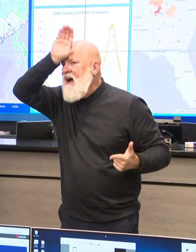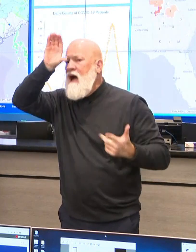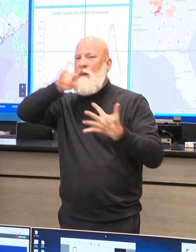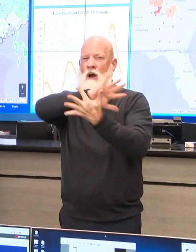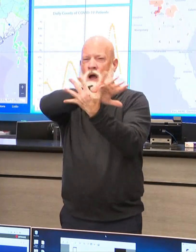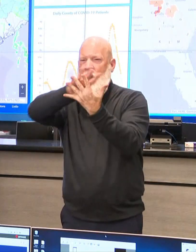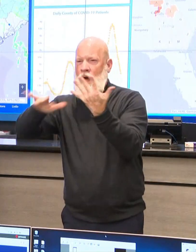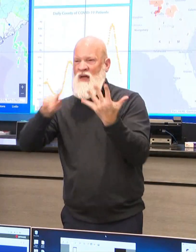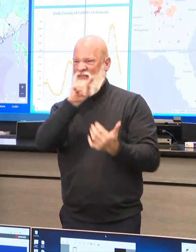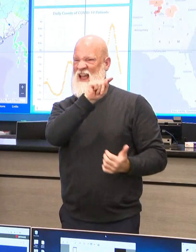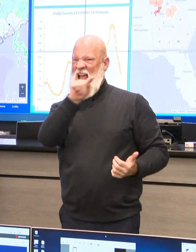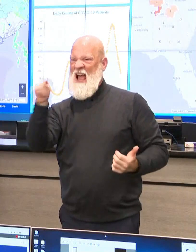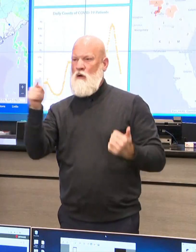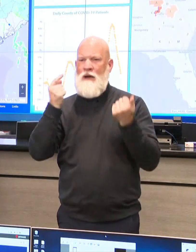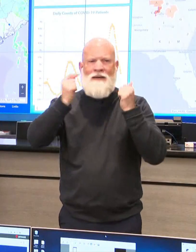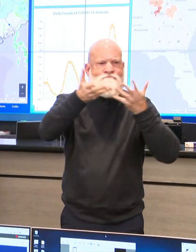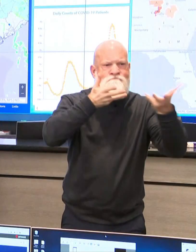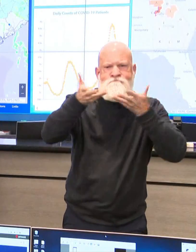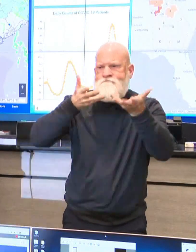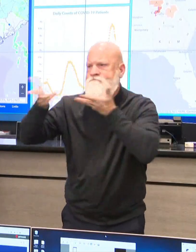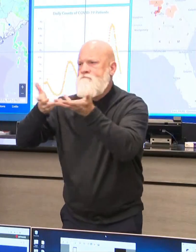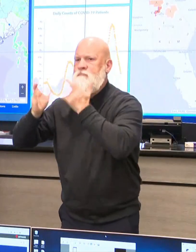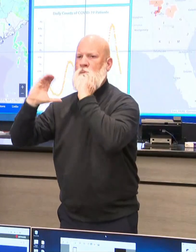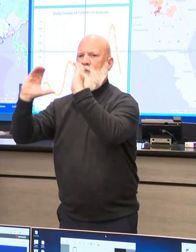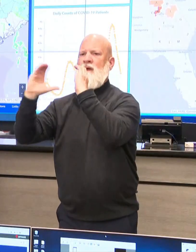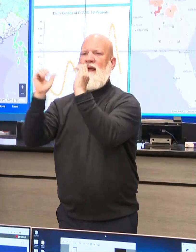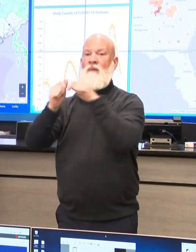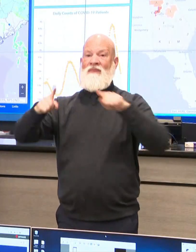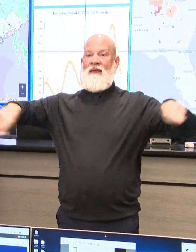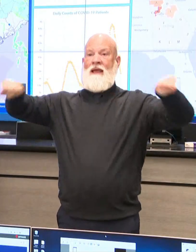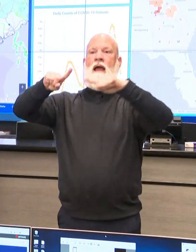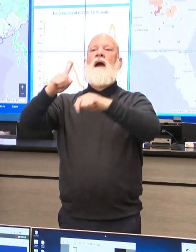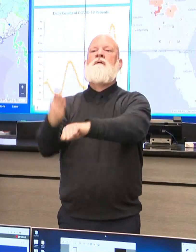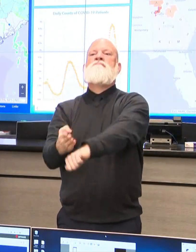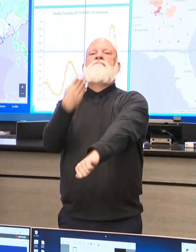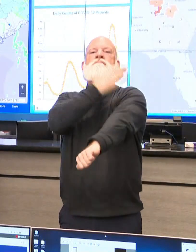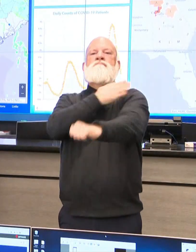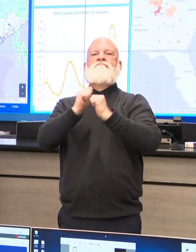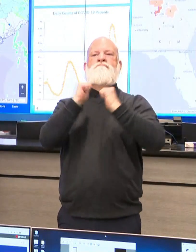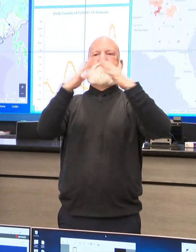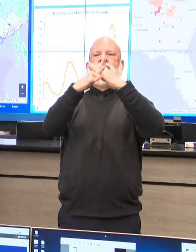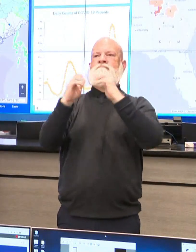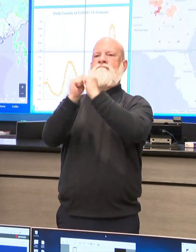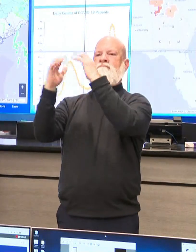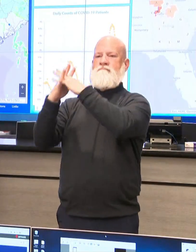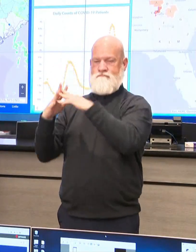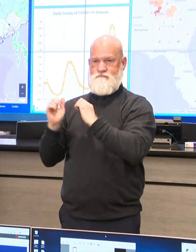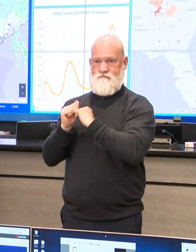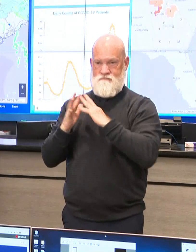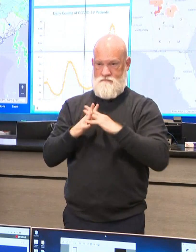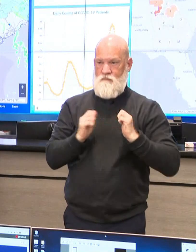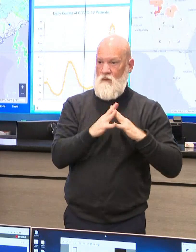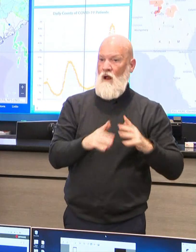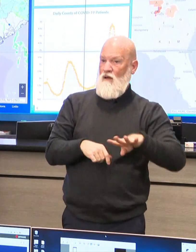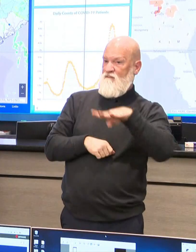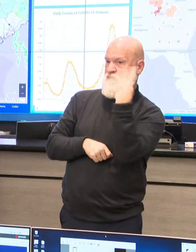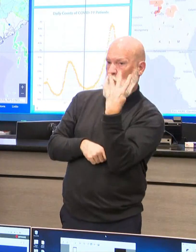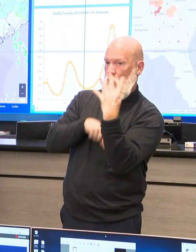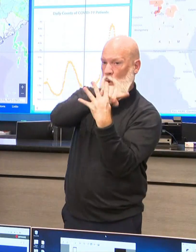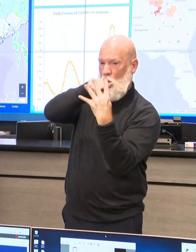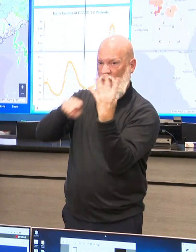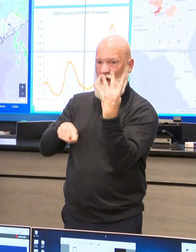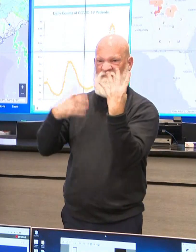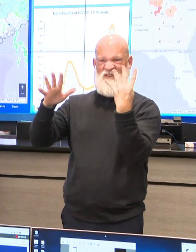here today. So we're up and running. We're happy. We've got shots going in arms at all 4 sites. Even though the rain showed up today,